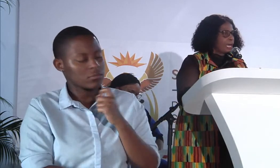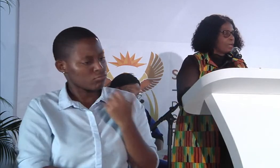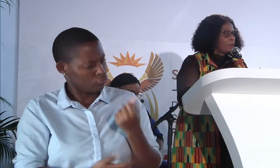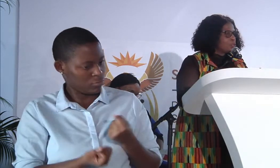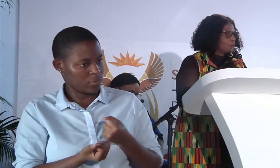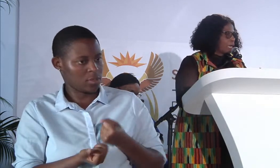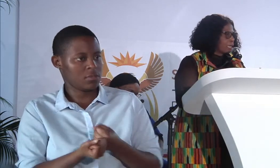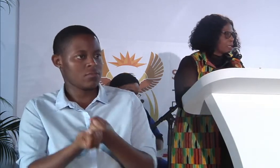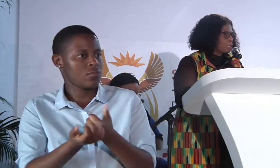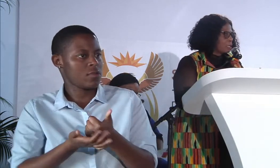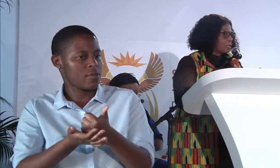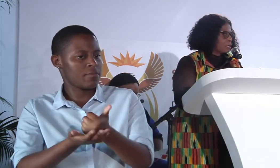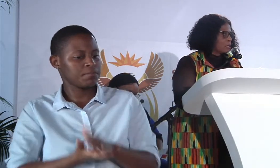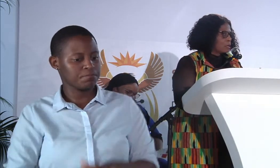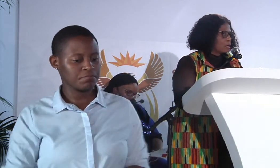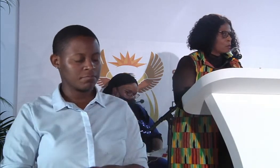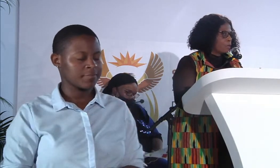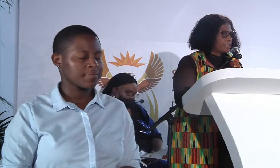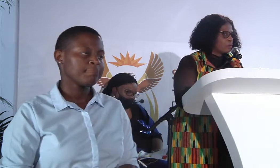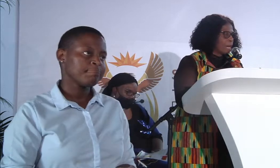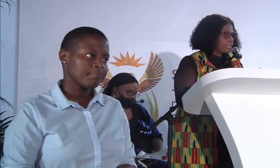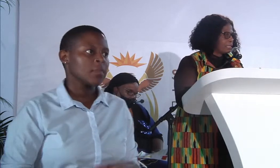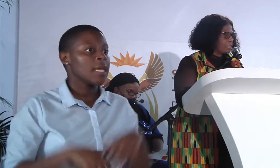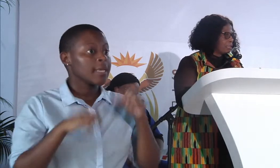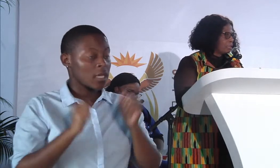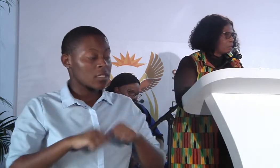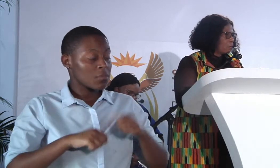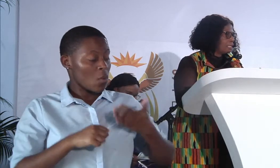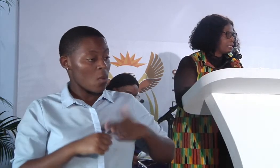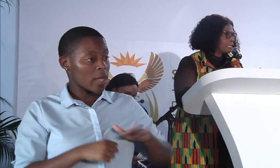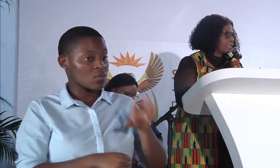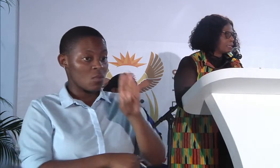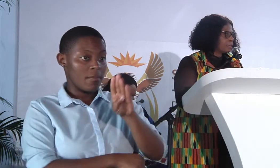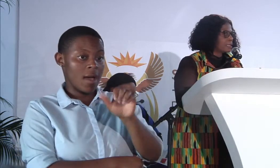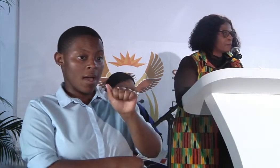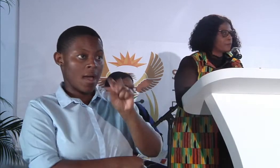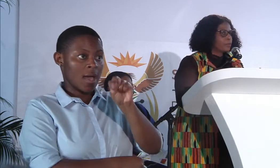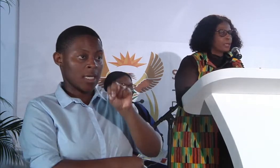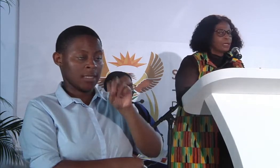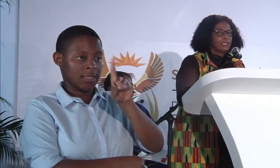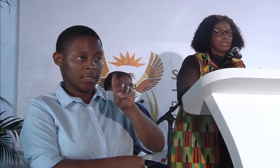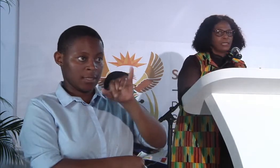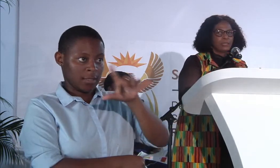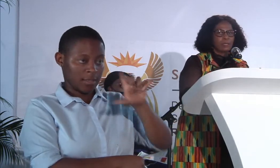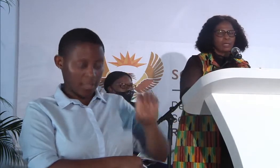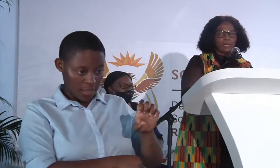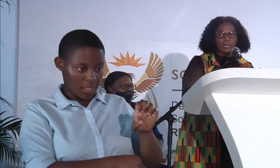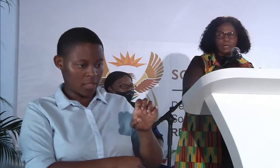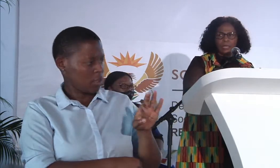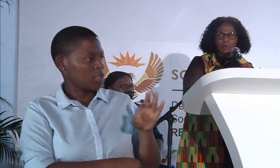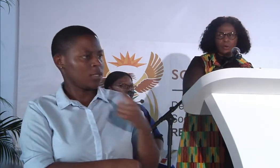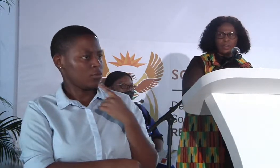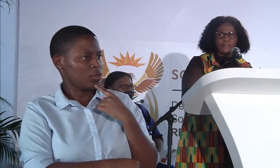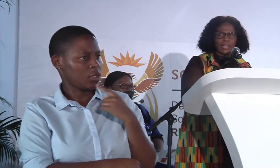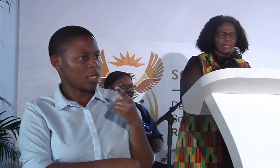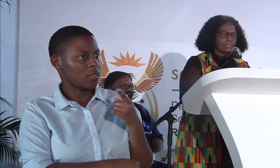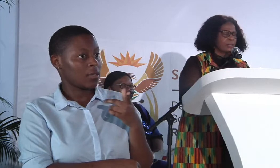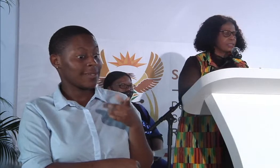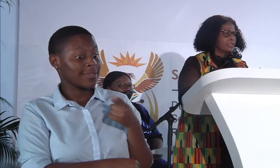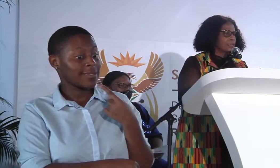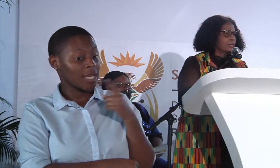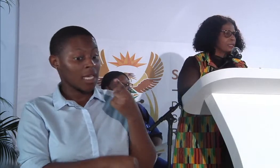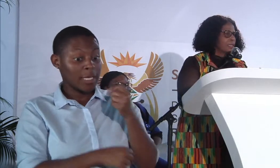Yeah, I want to agree with Ubandile when he says the